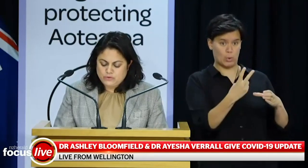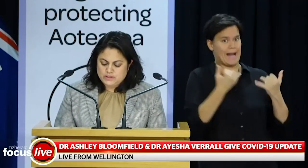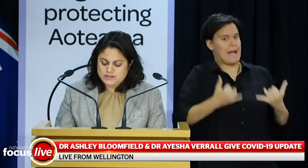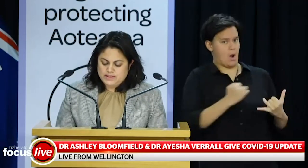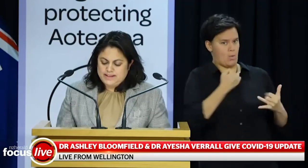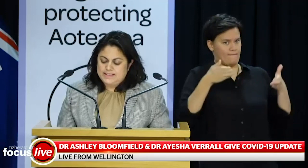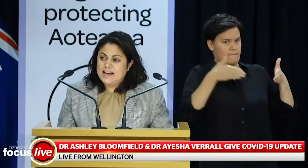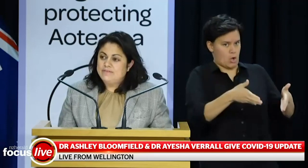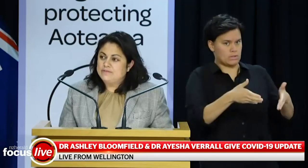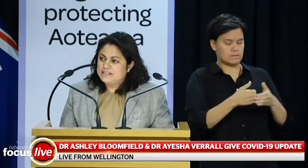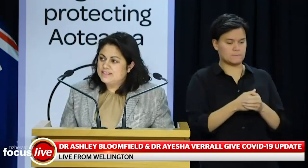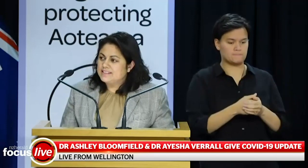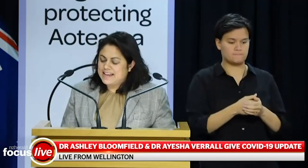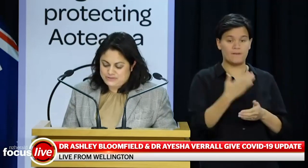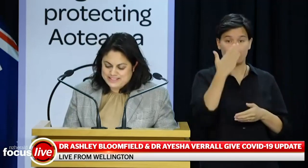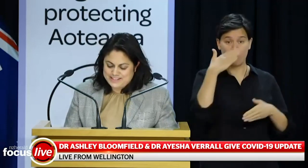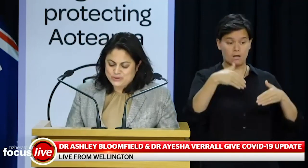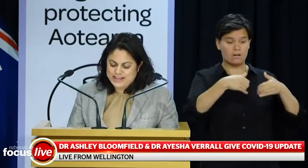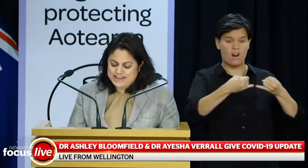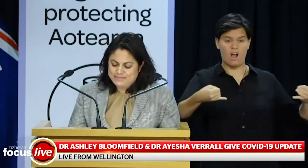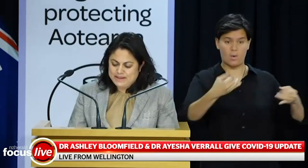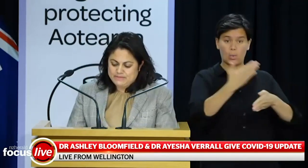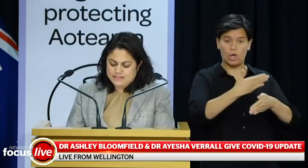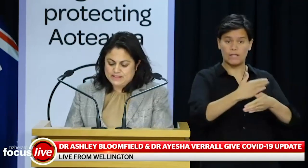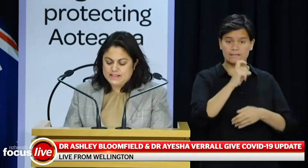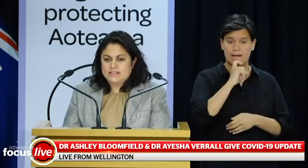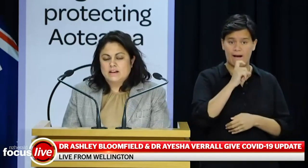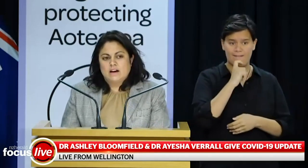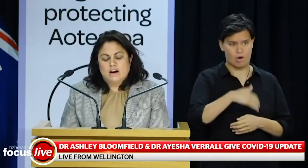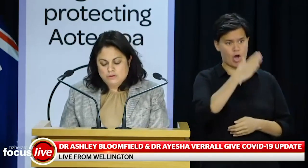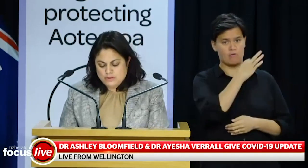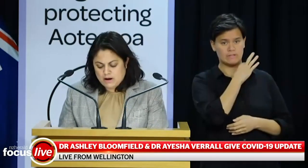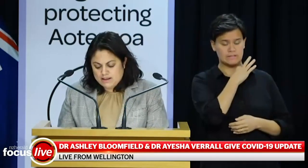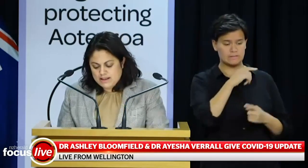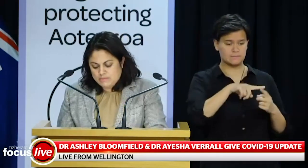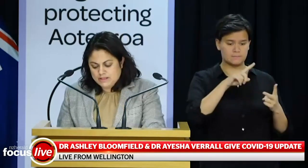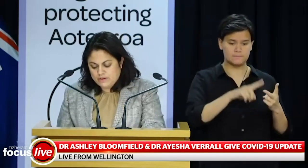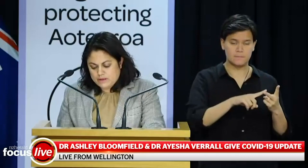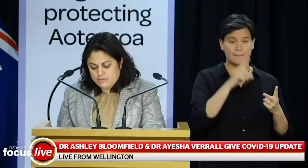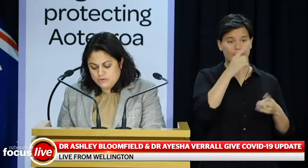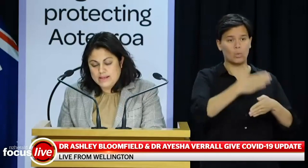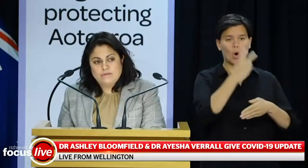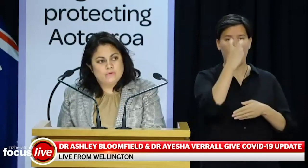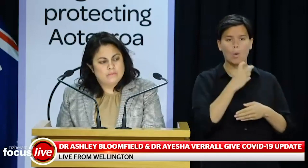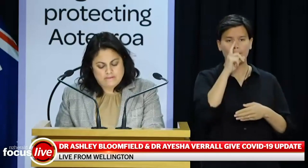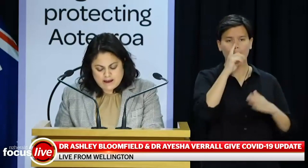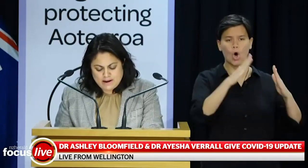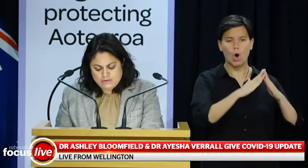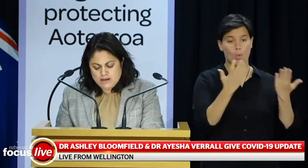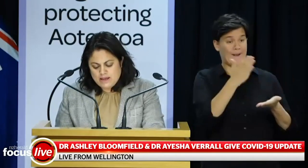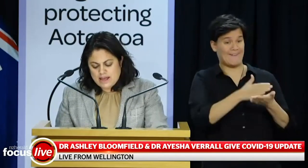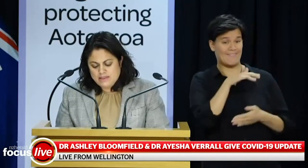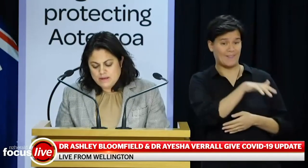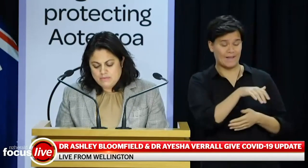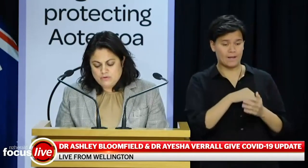frontline workforces, staff and residents at aged residential care facilities, older Māori and Pacific people cared for by